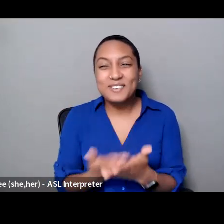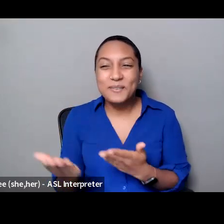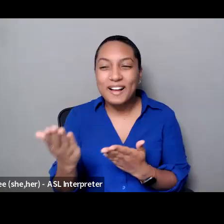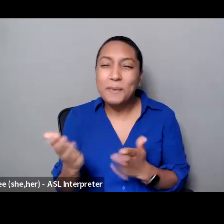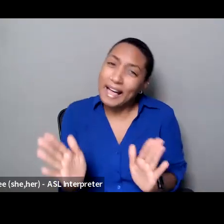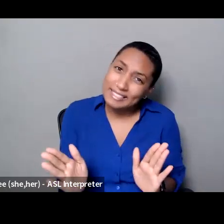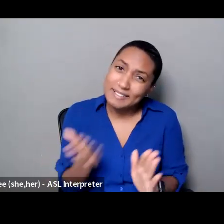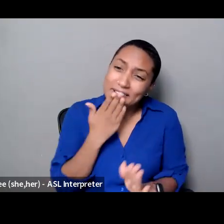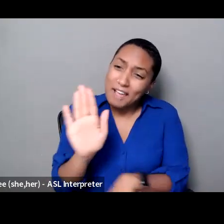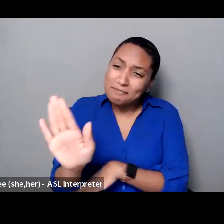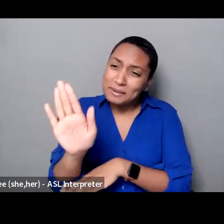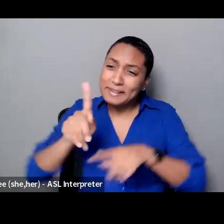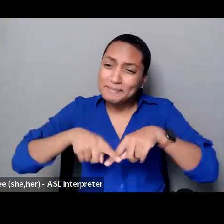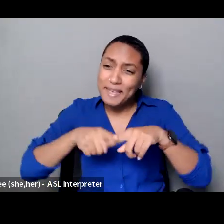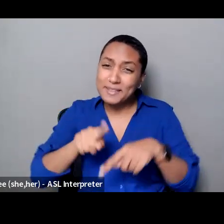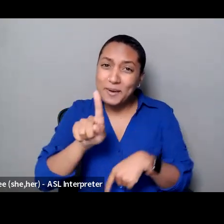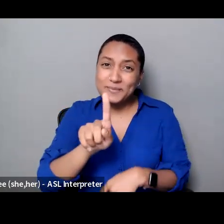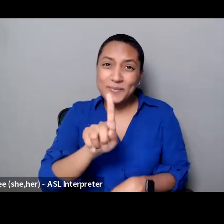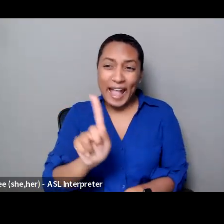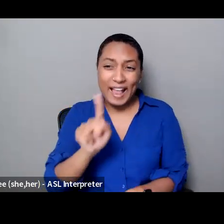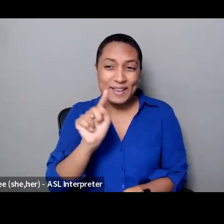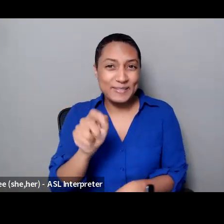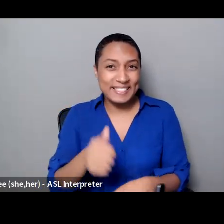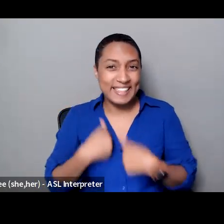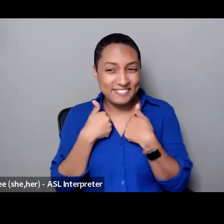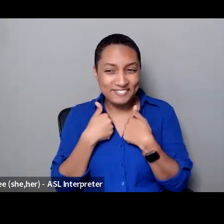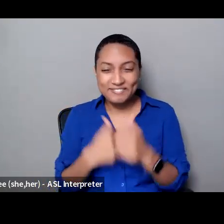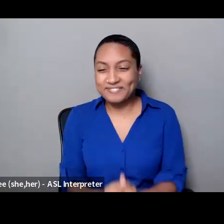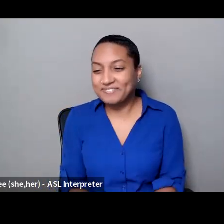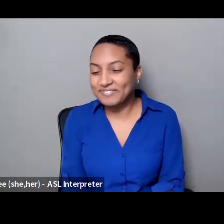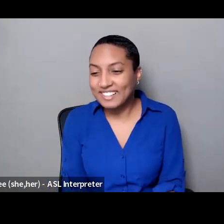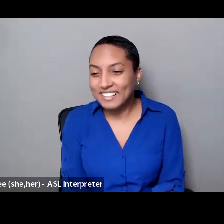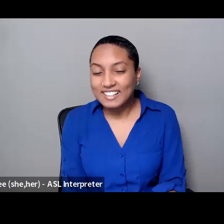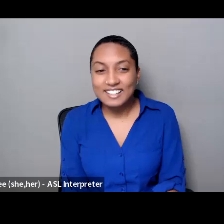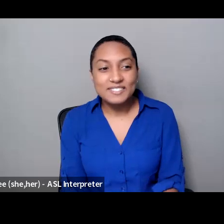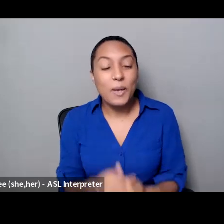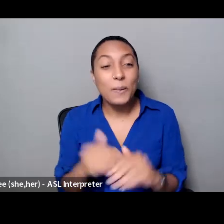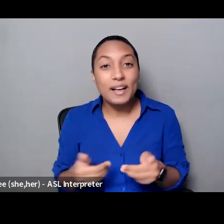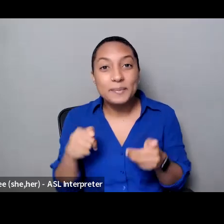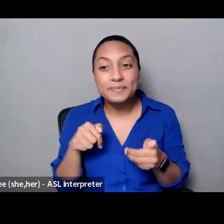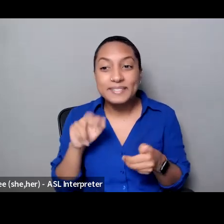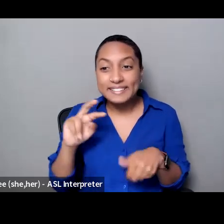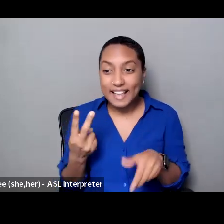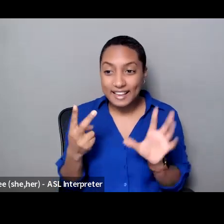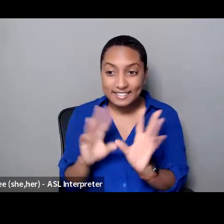afternoon, depending on where you are. Welcome to this session. We're going to talk a little about the